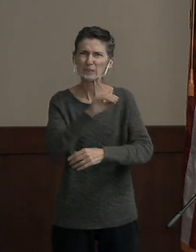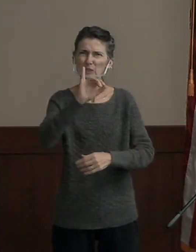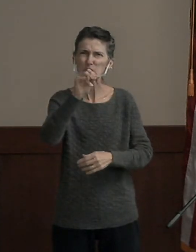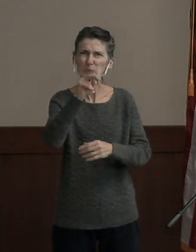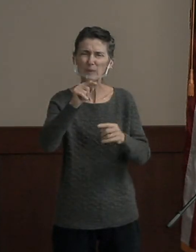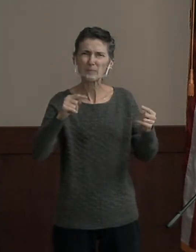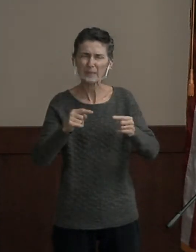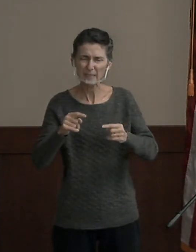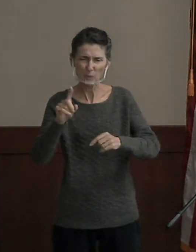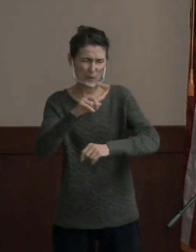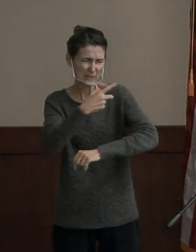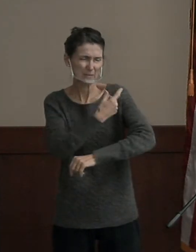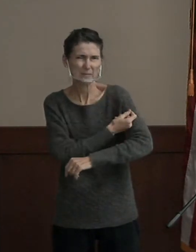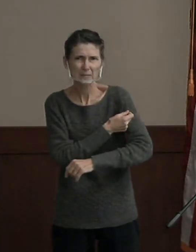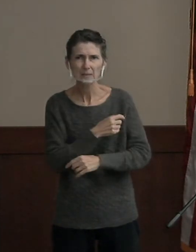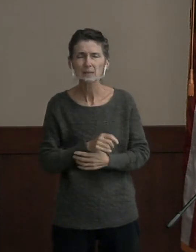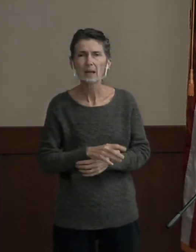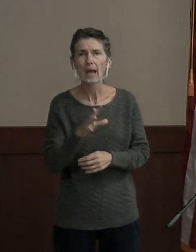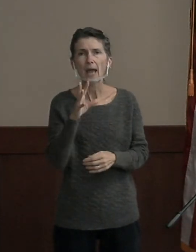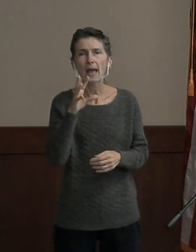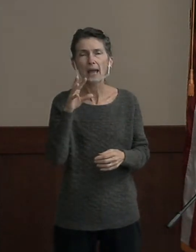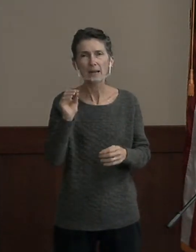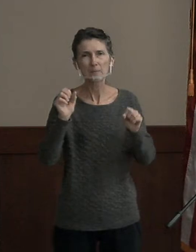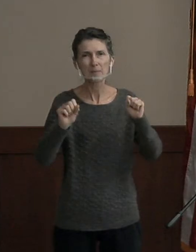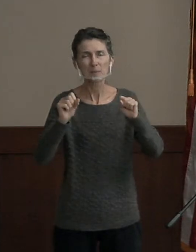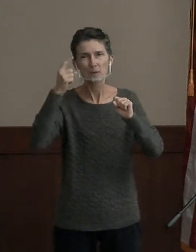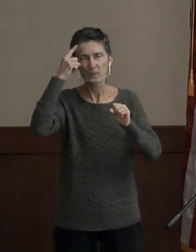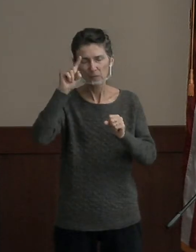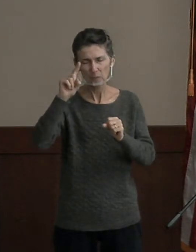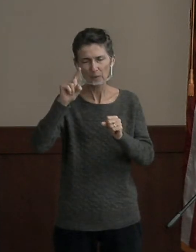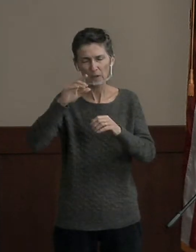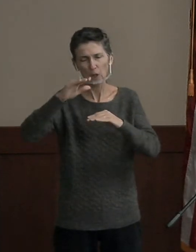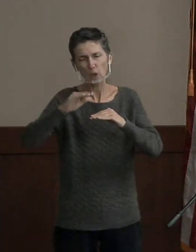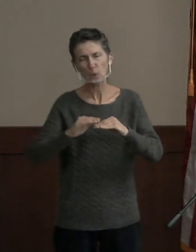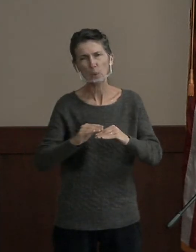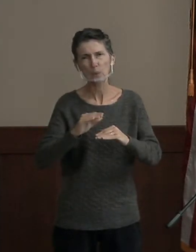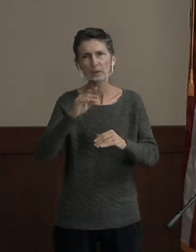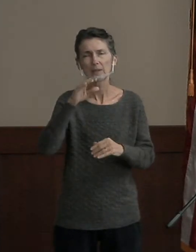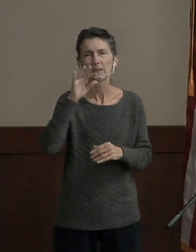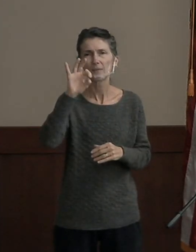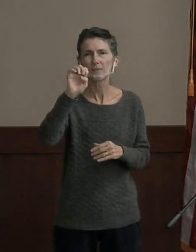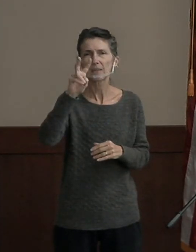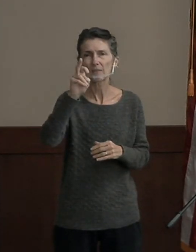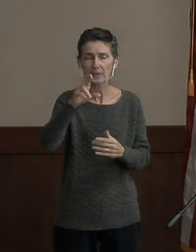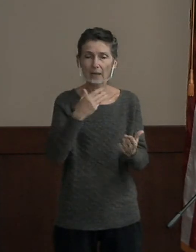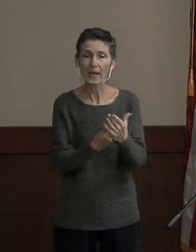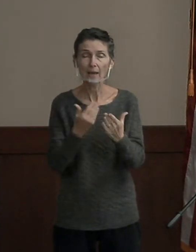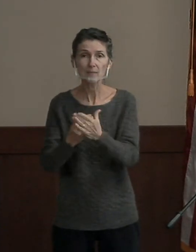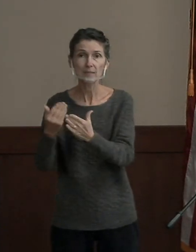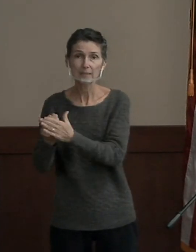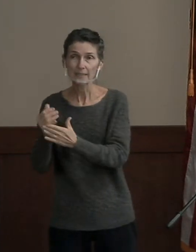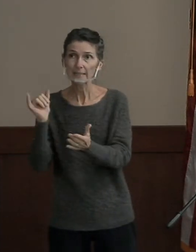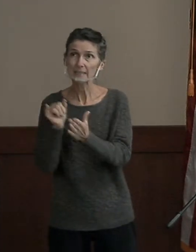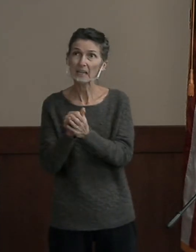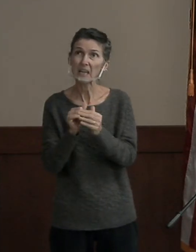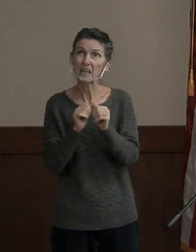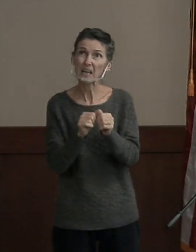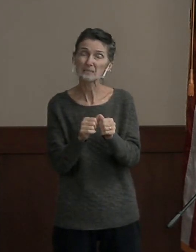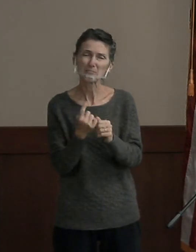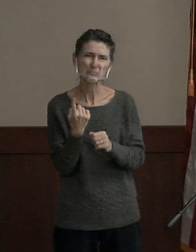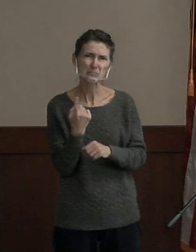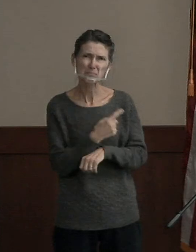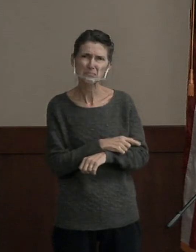of the injection, and the potential for a low-grade fever. The evidence shows these last for about a